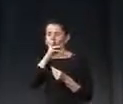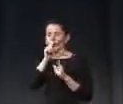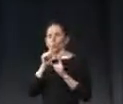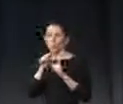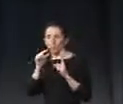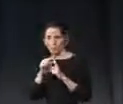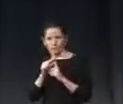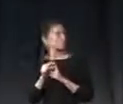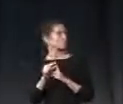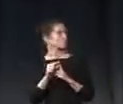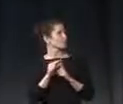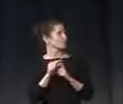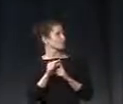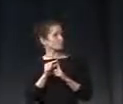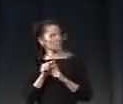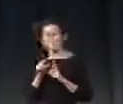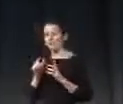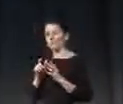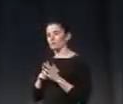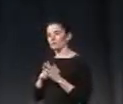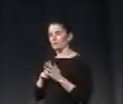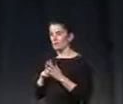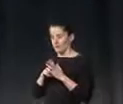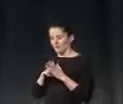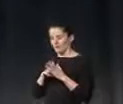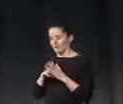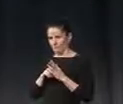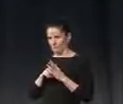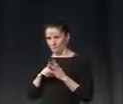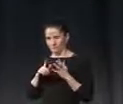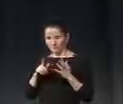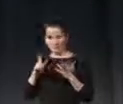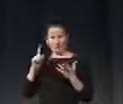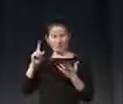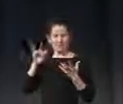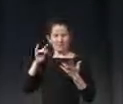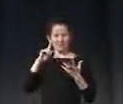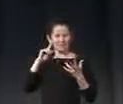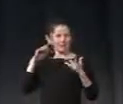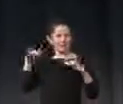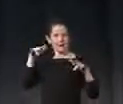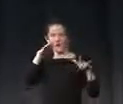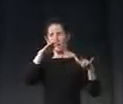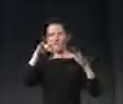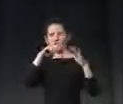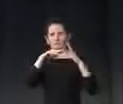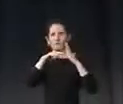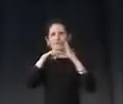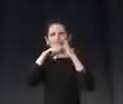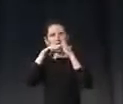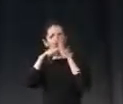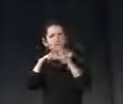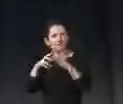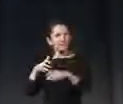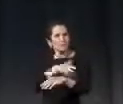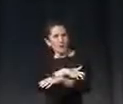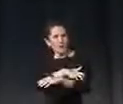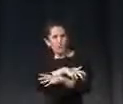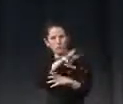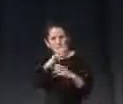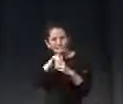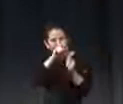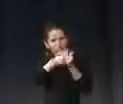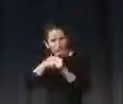swift vibrations onward sends is emblem of that power unknown, unseen that every word attends. In